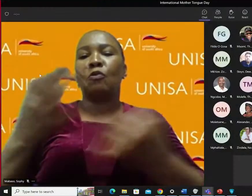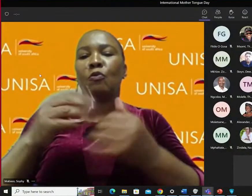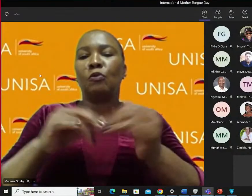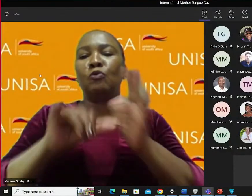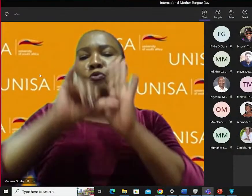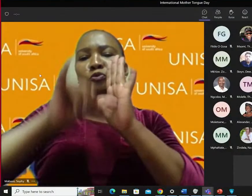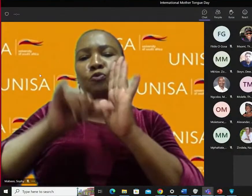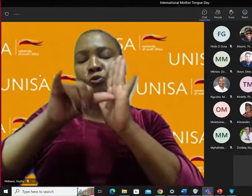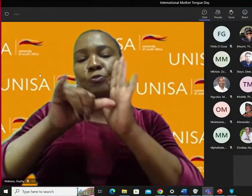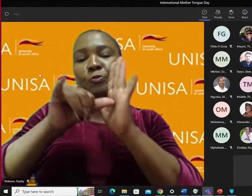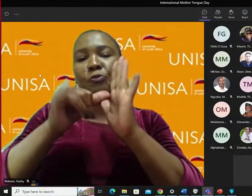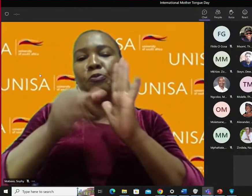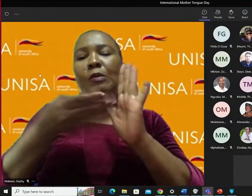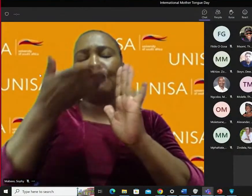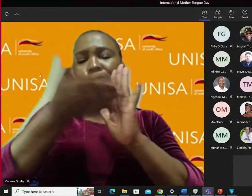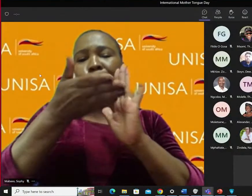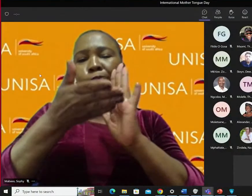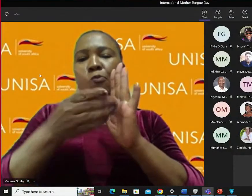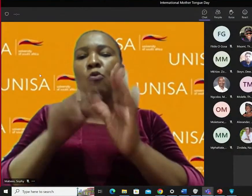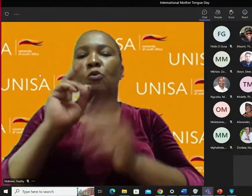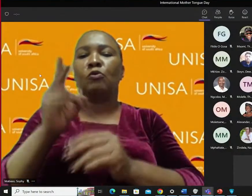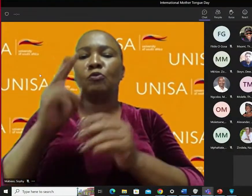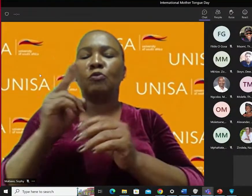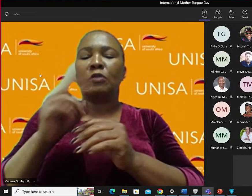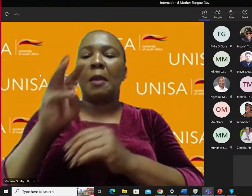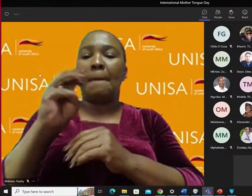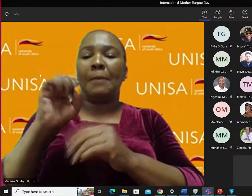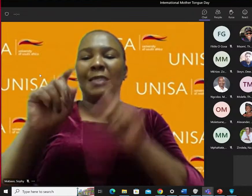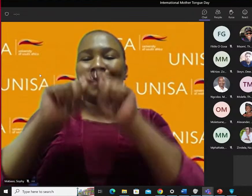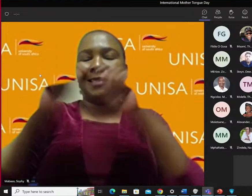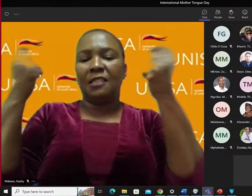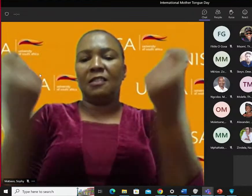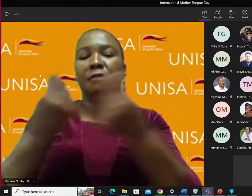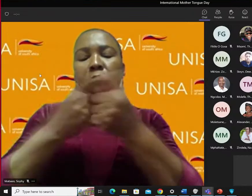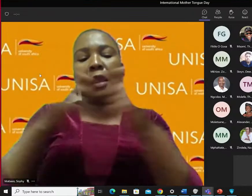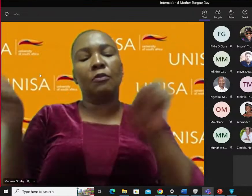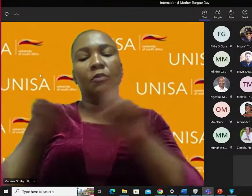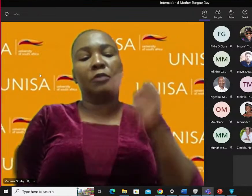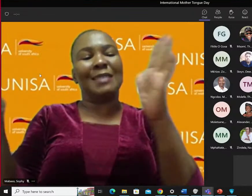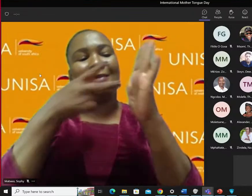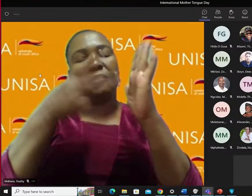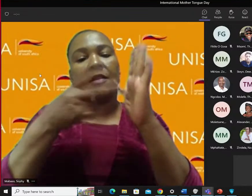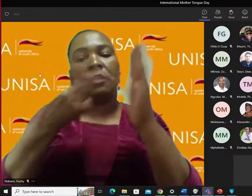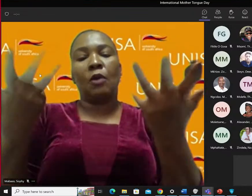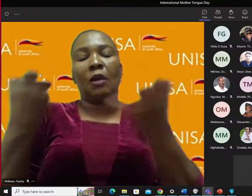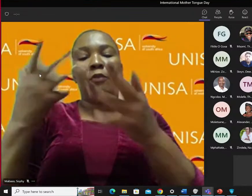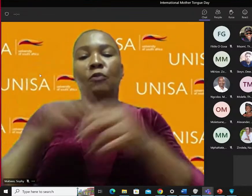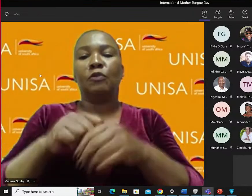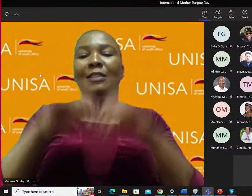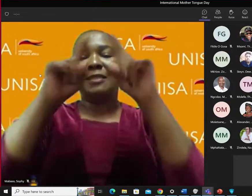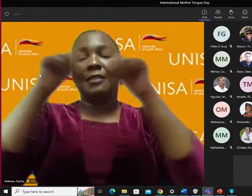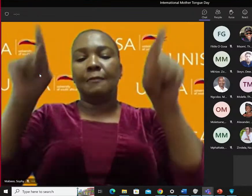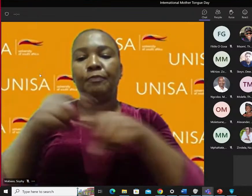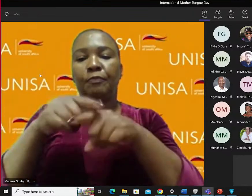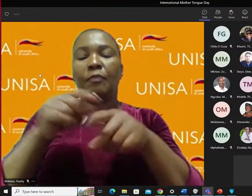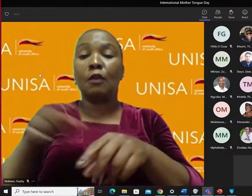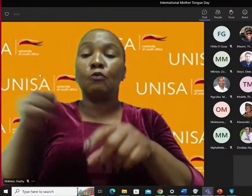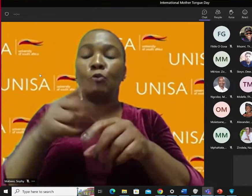YouTube. And also on Teams, as you can see on the screen. Those who are joining us on